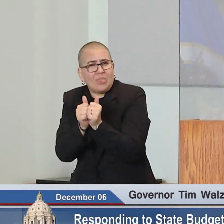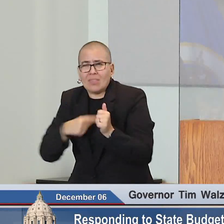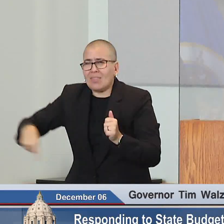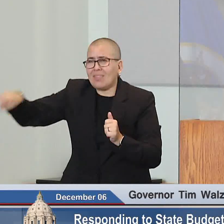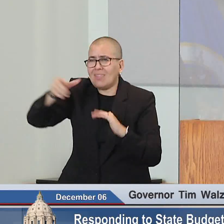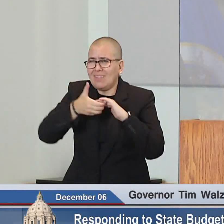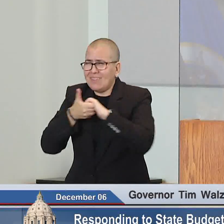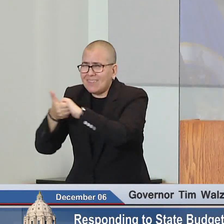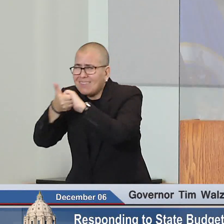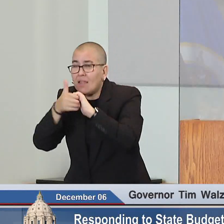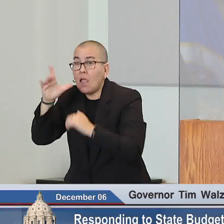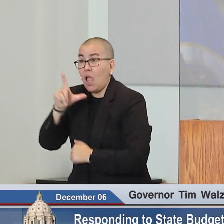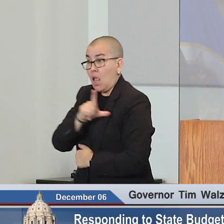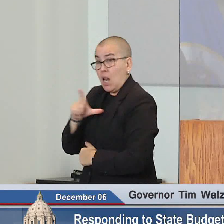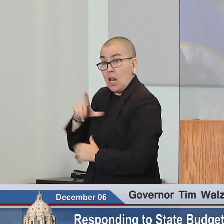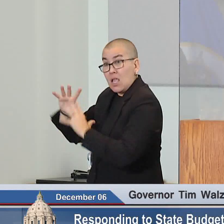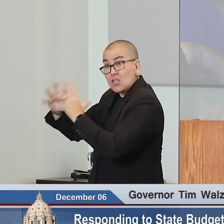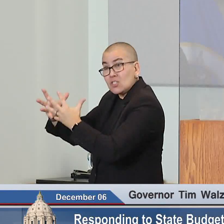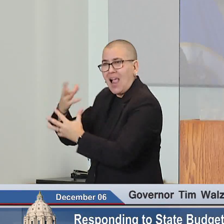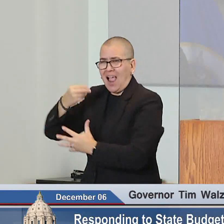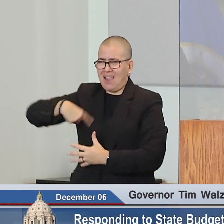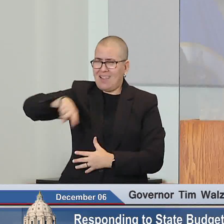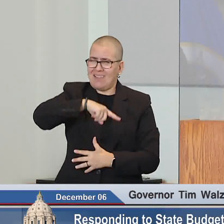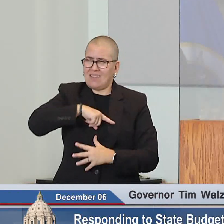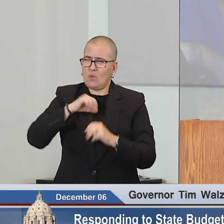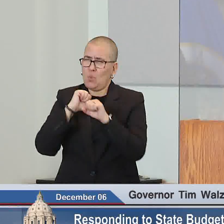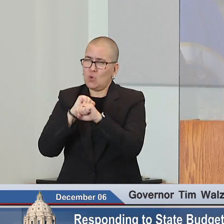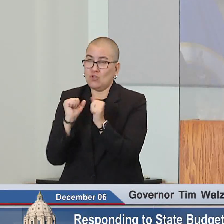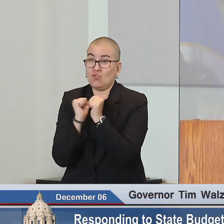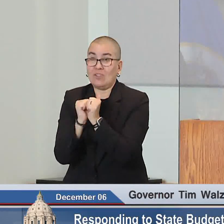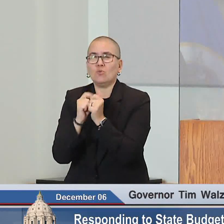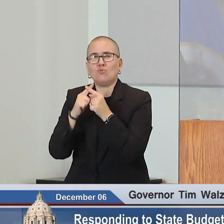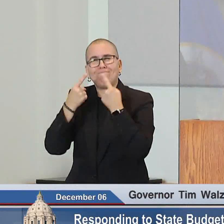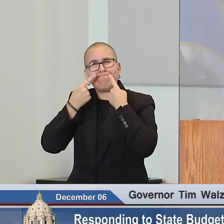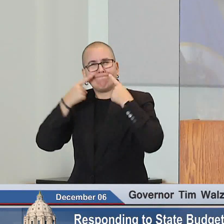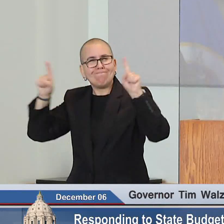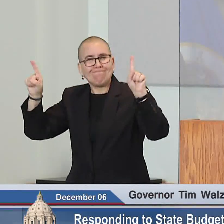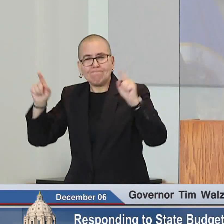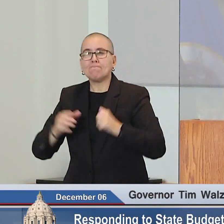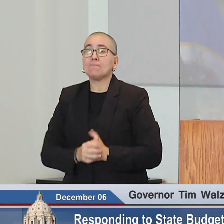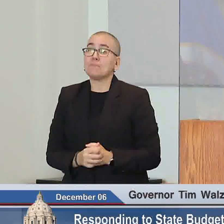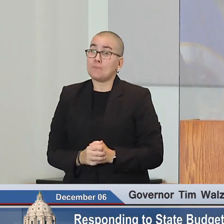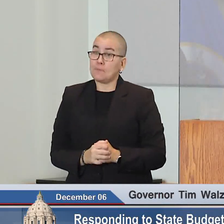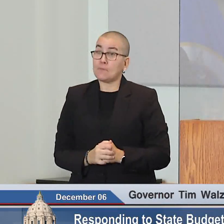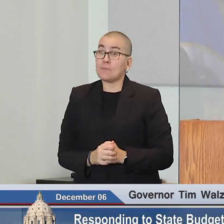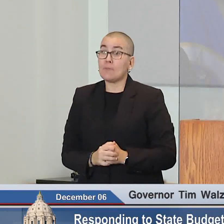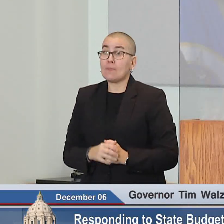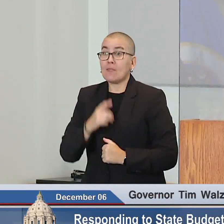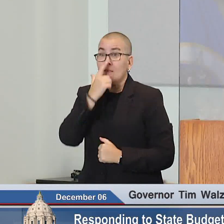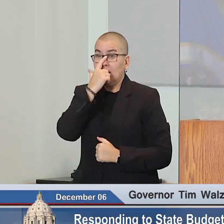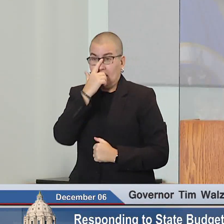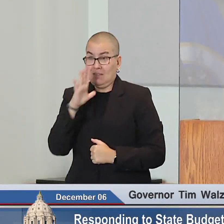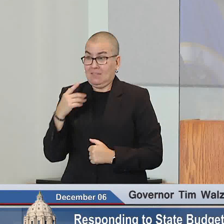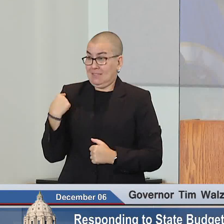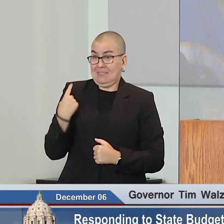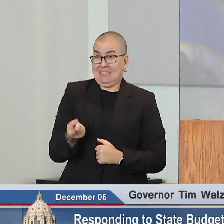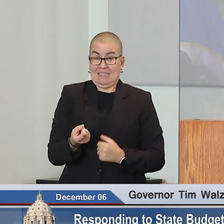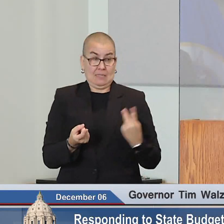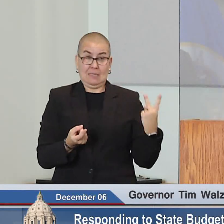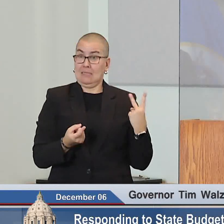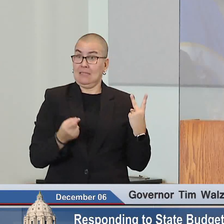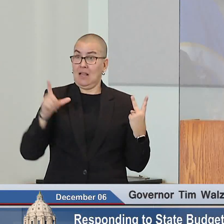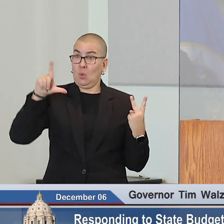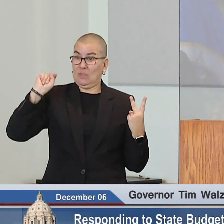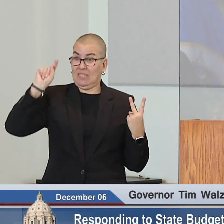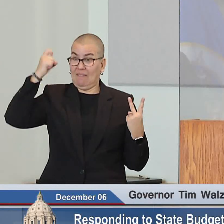is there. We have made very clear, think, Lieutenant Governor and myself, that we